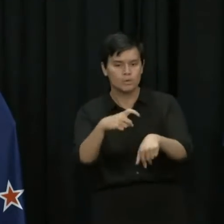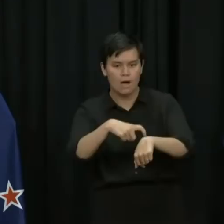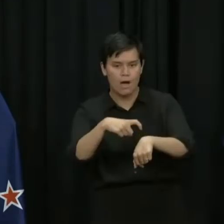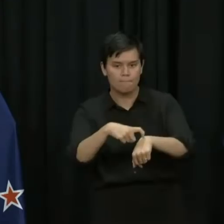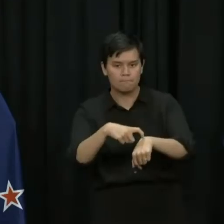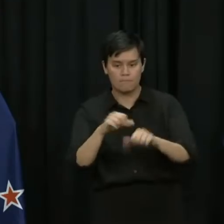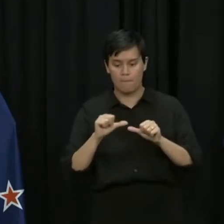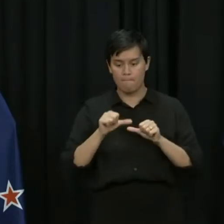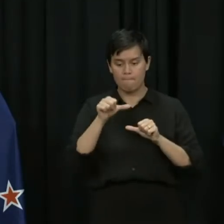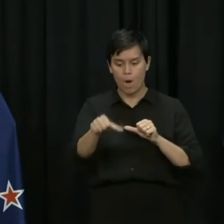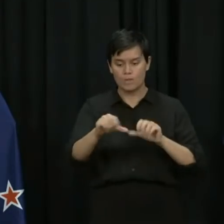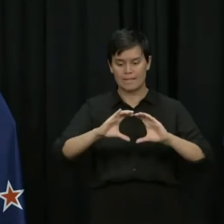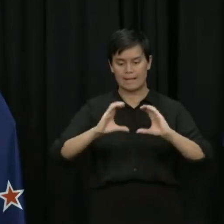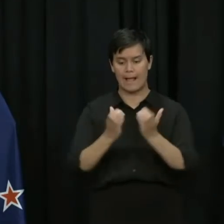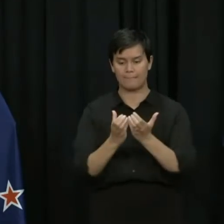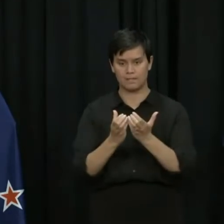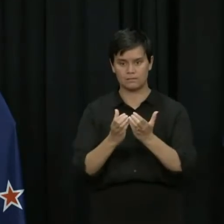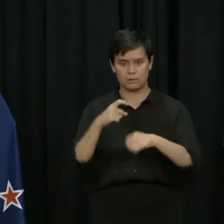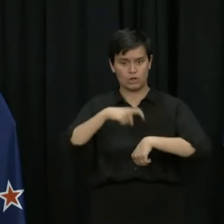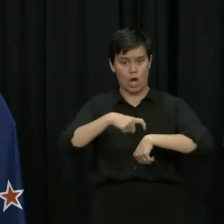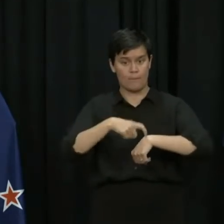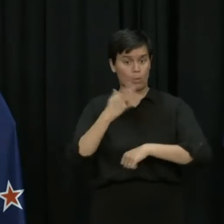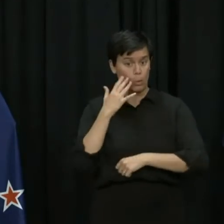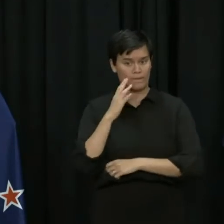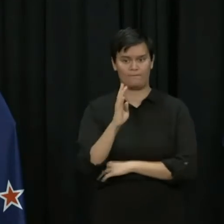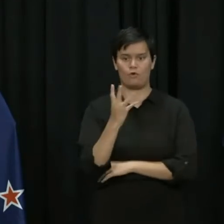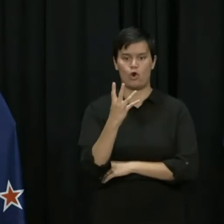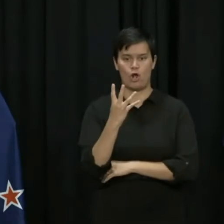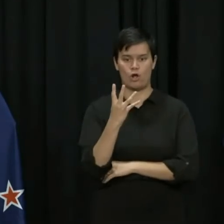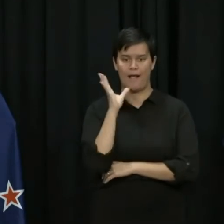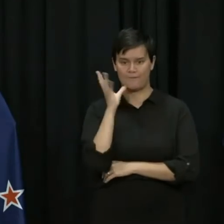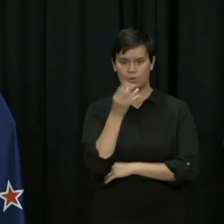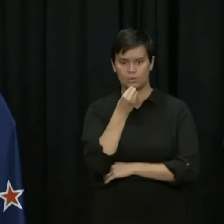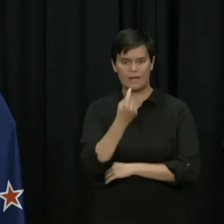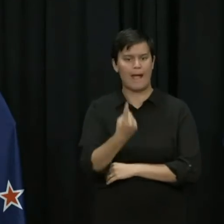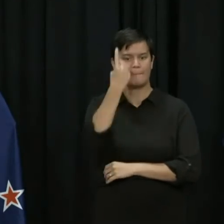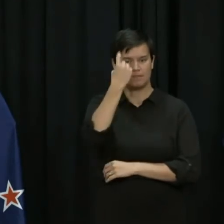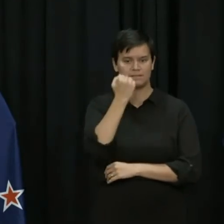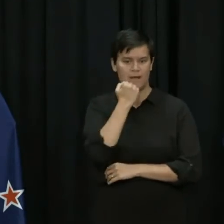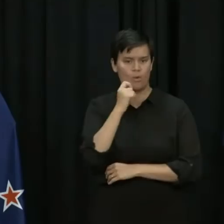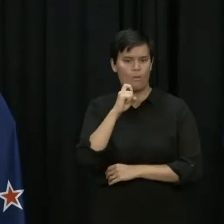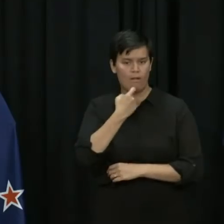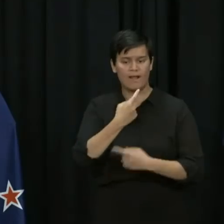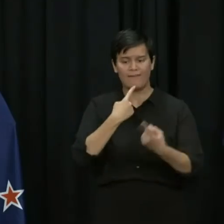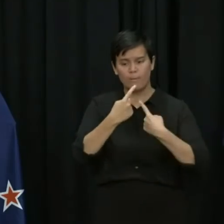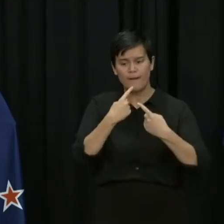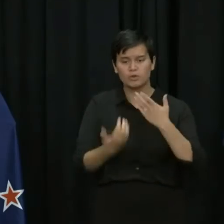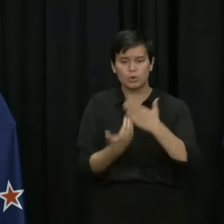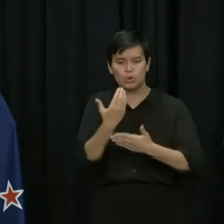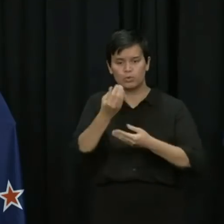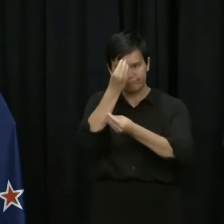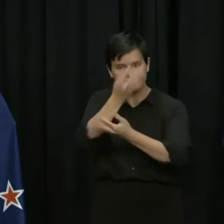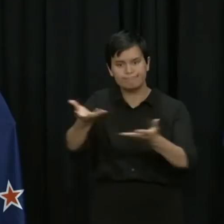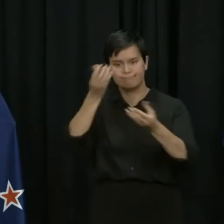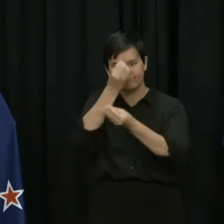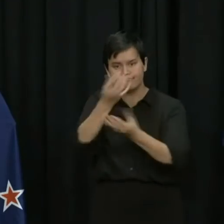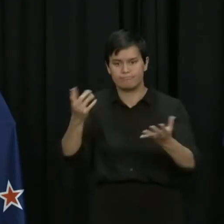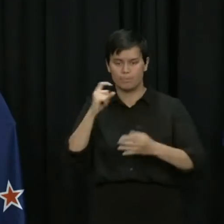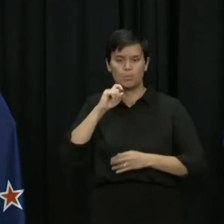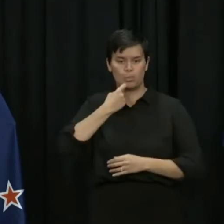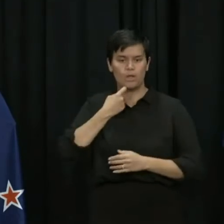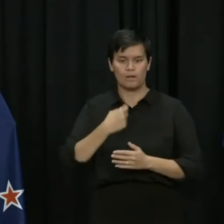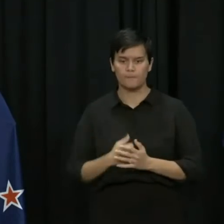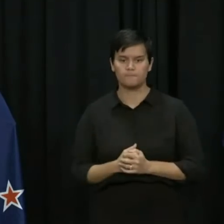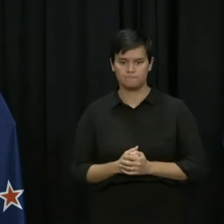be at 4 p.m. tomorrow. And that's when we'll give you updates and any further information that we may have to hand around our